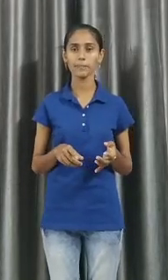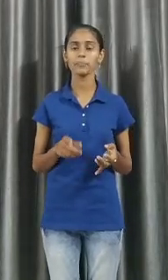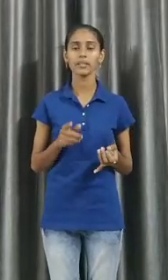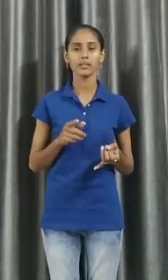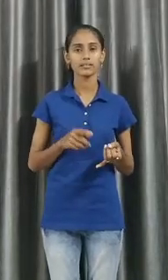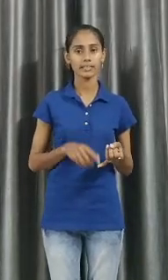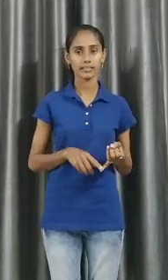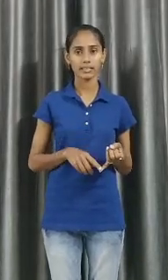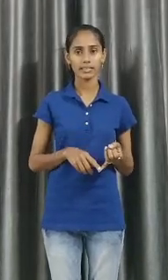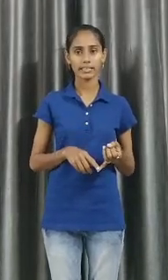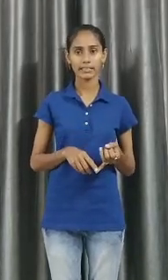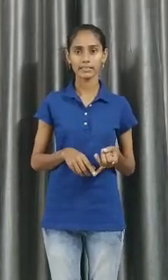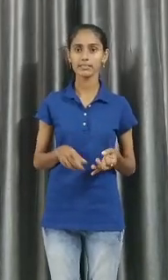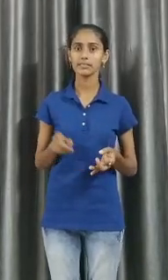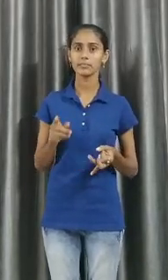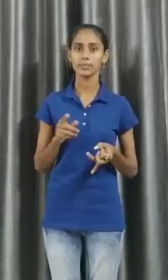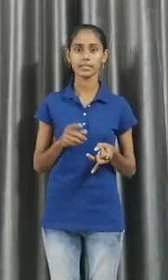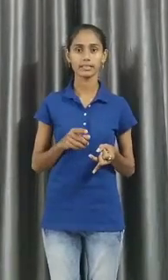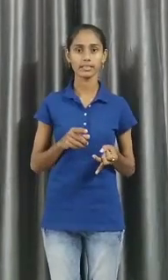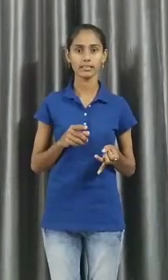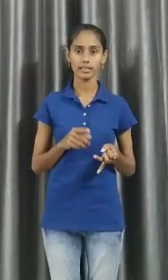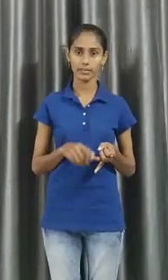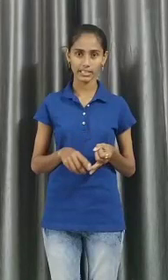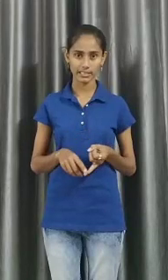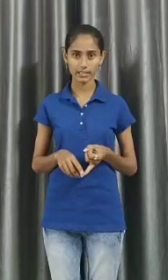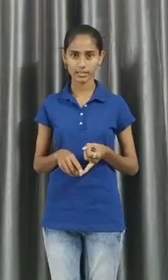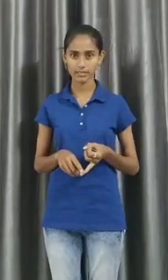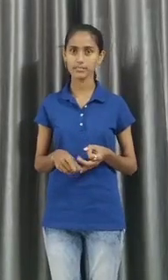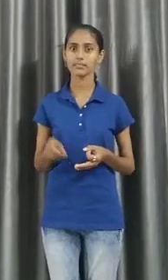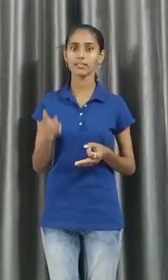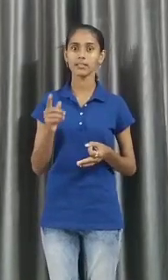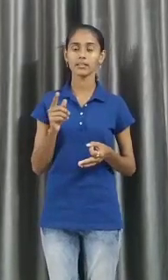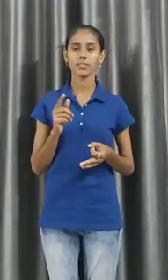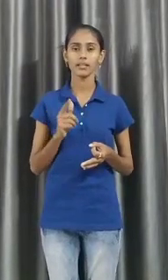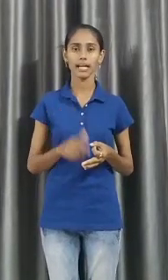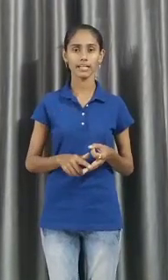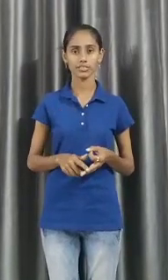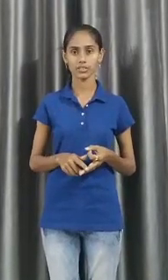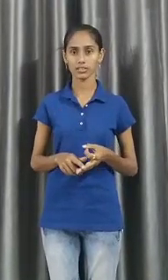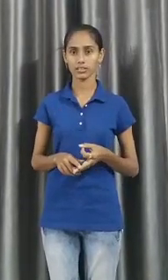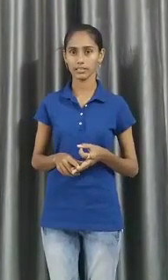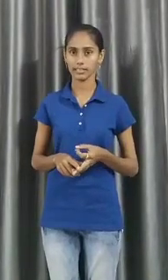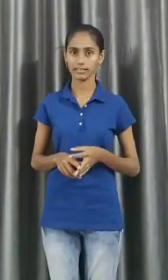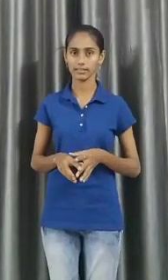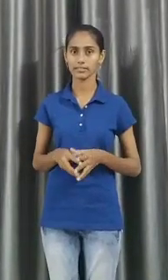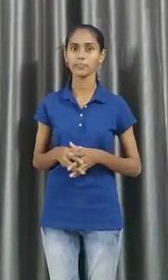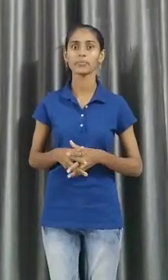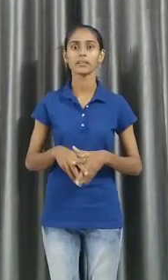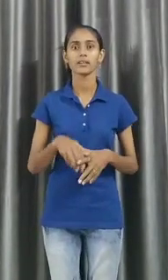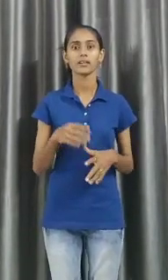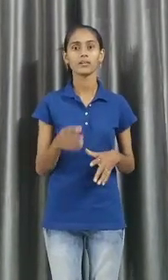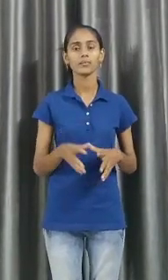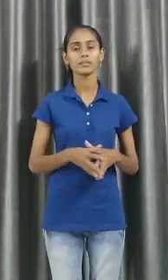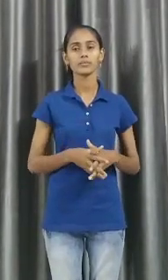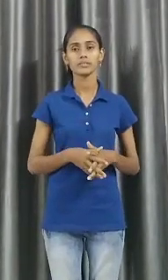only single inheritance, multi-level inheritance, and hierarchical inheritance. We